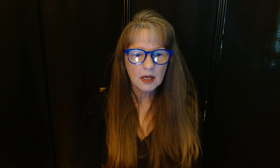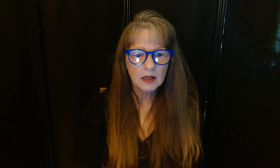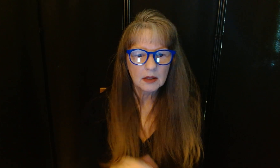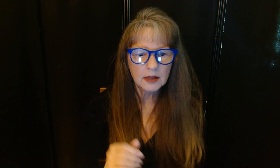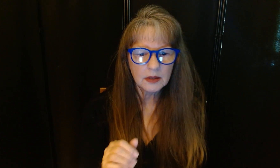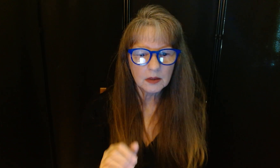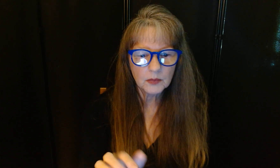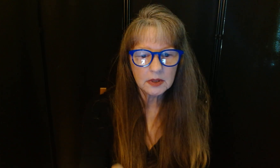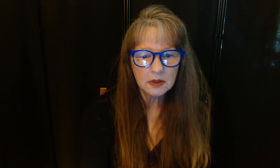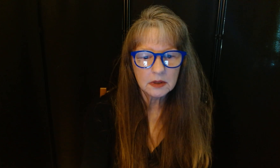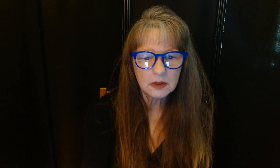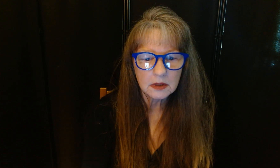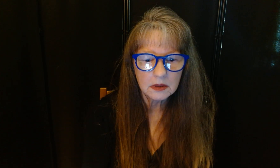And then we did